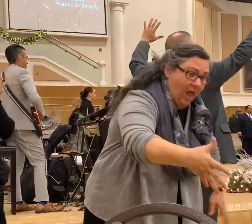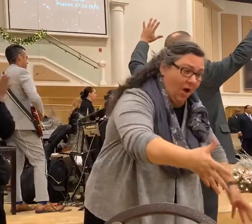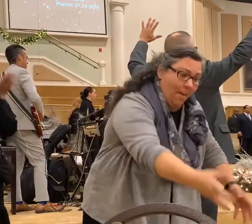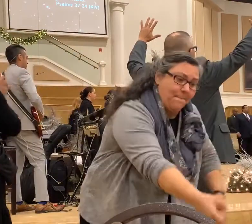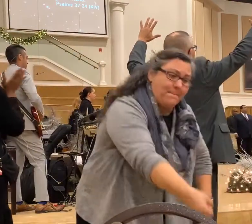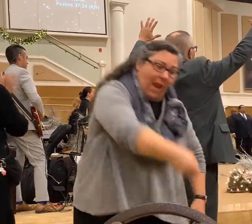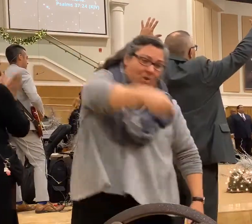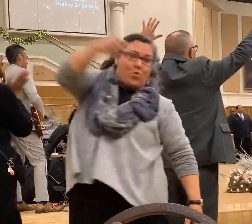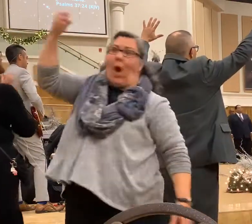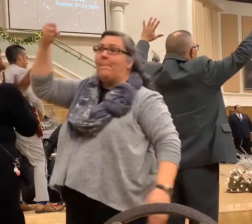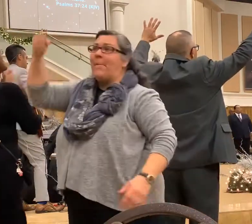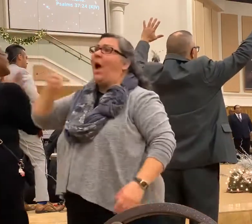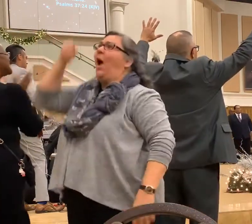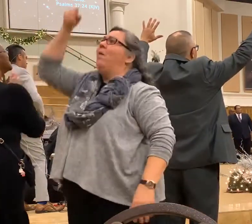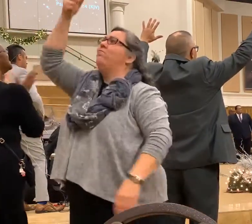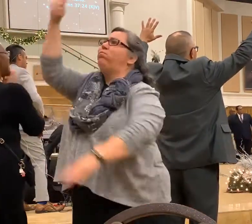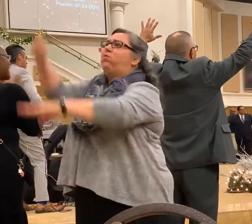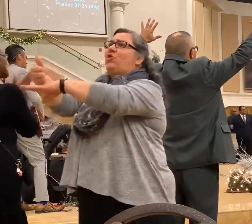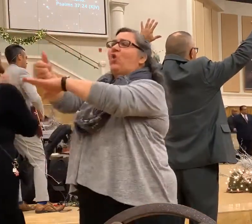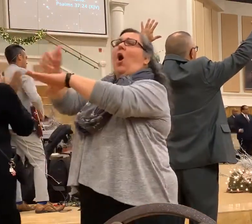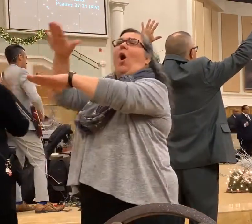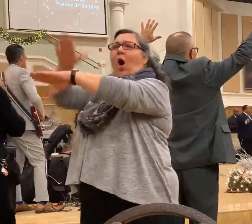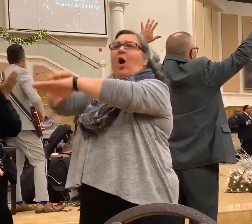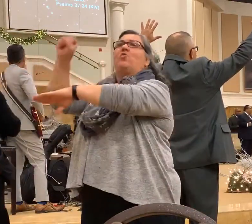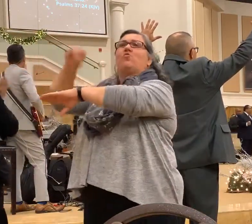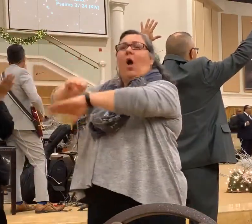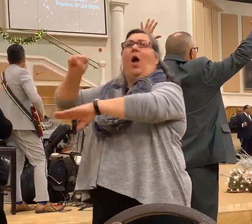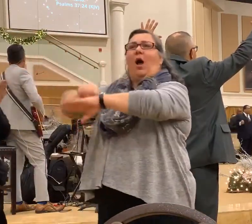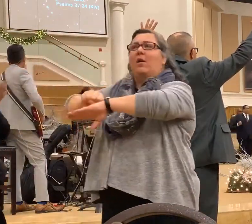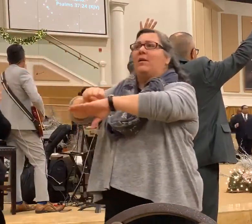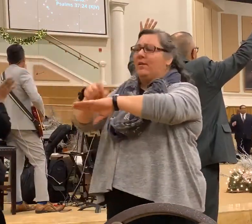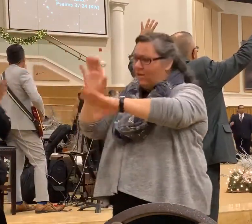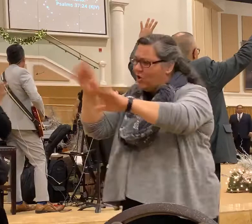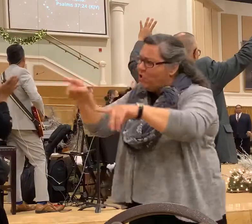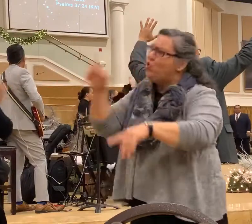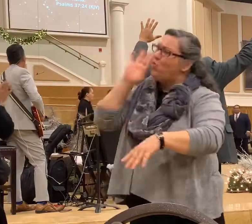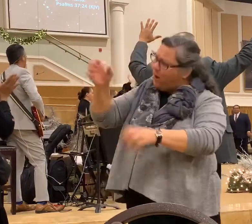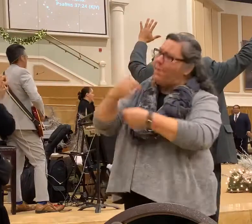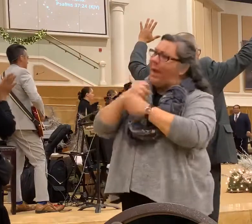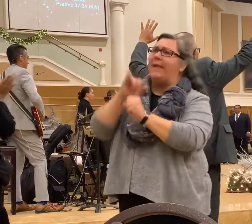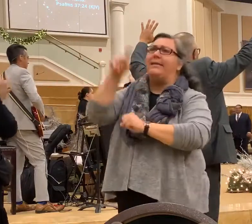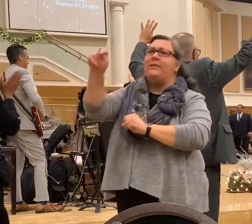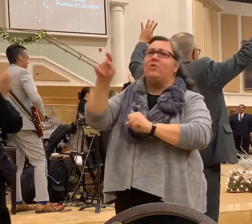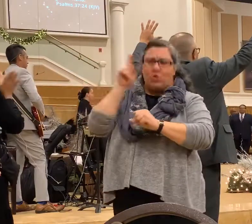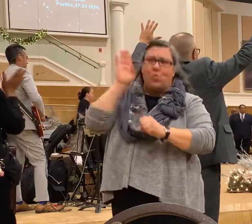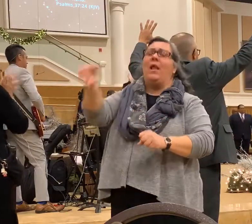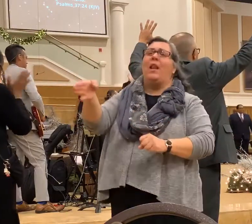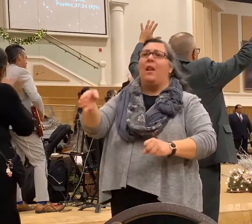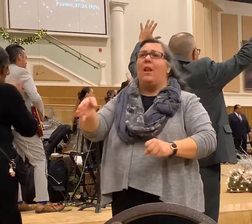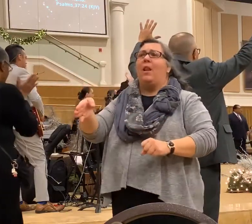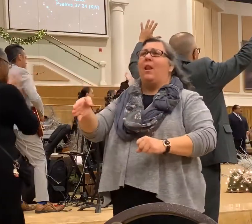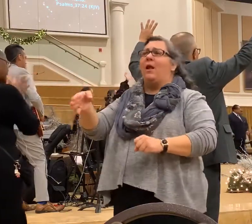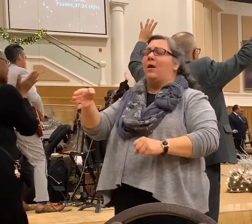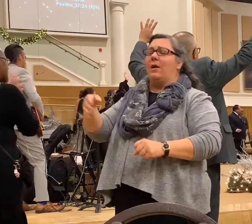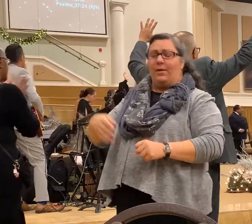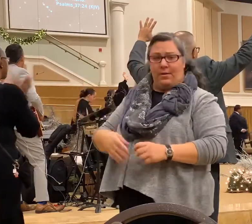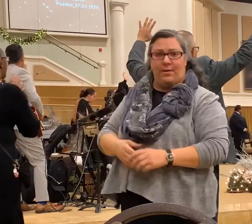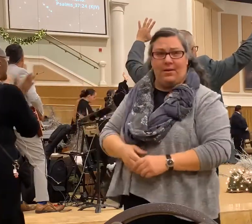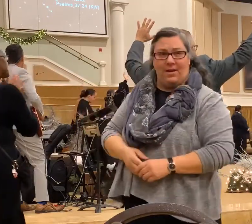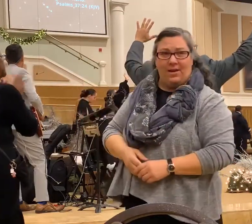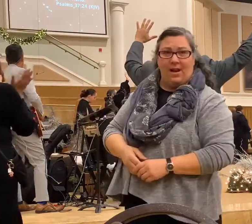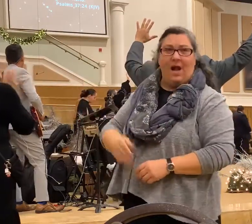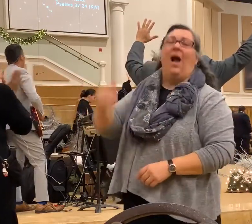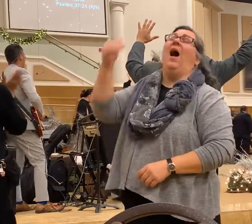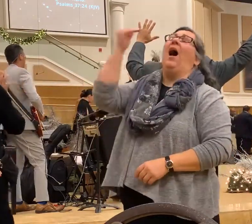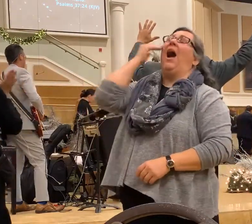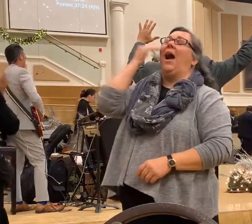you back on the rock and said, it's going to be okay, baby, you're going to make it. I'm here with you. He catches you. I